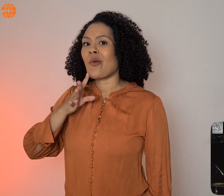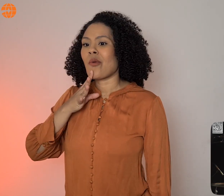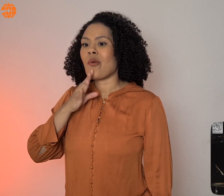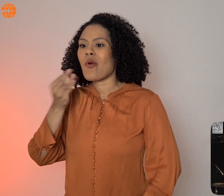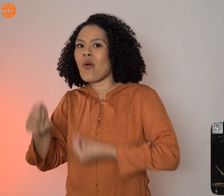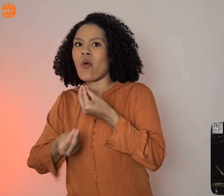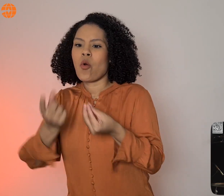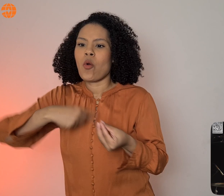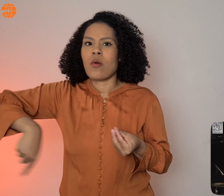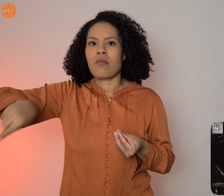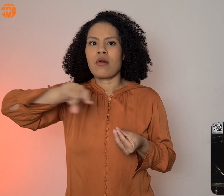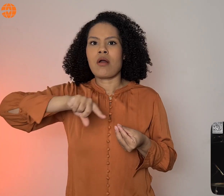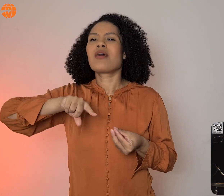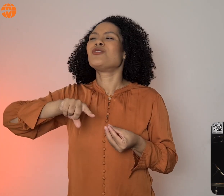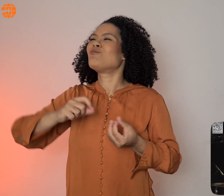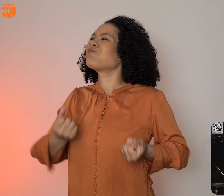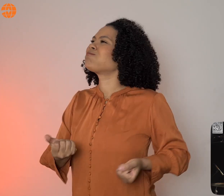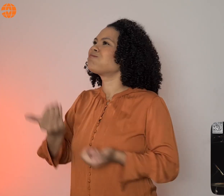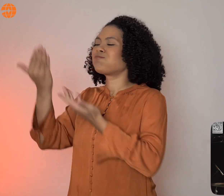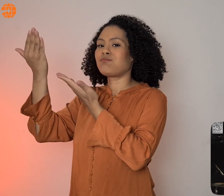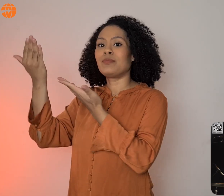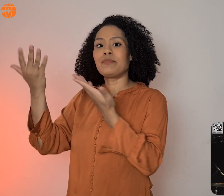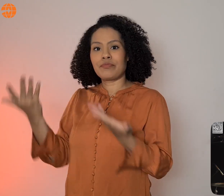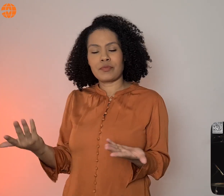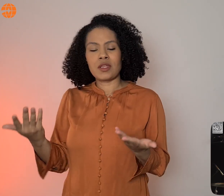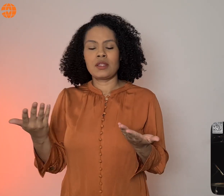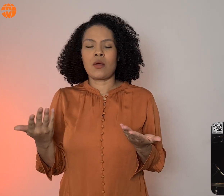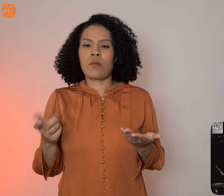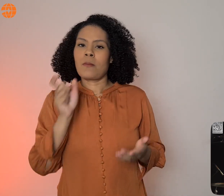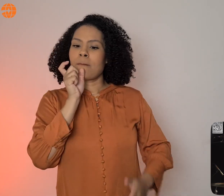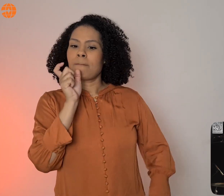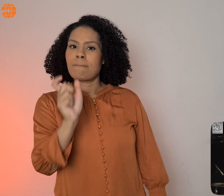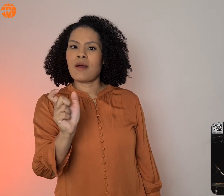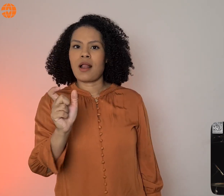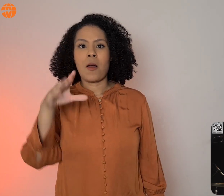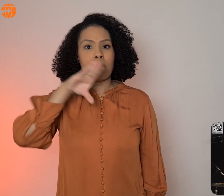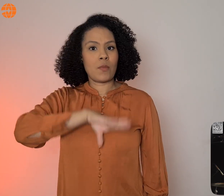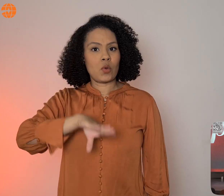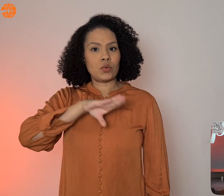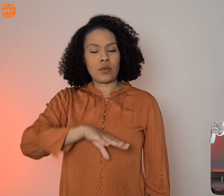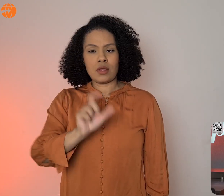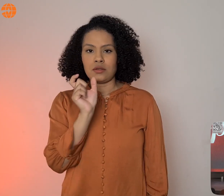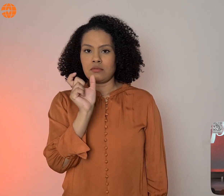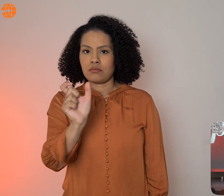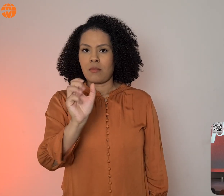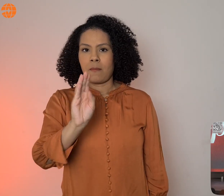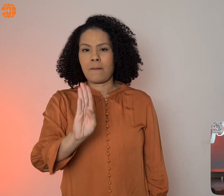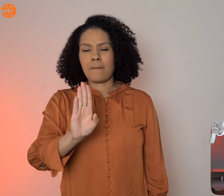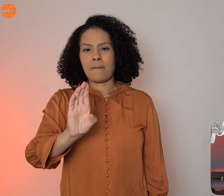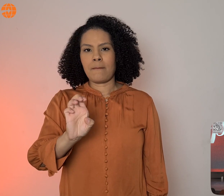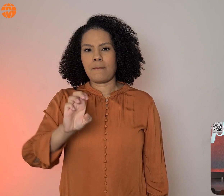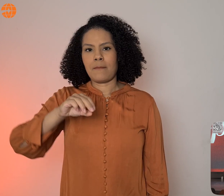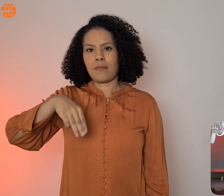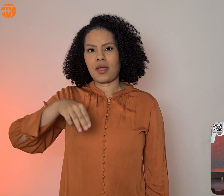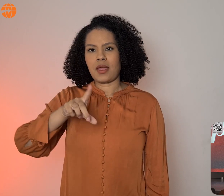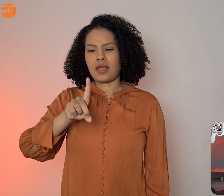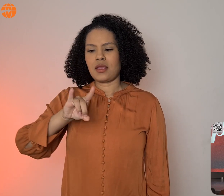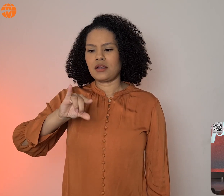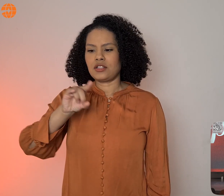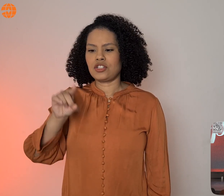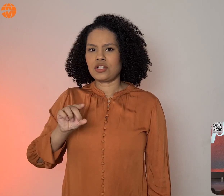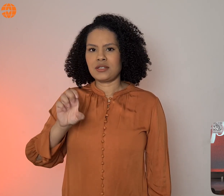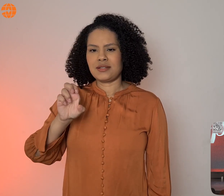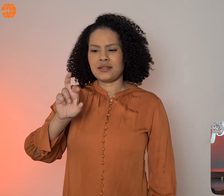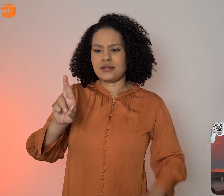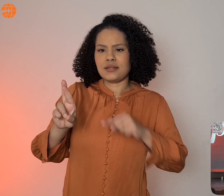conhecido. The Portuguese word bendizer. A palavra em português bendizer, It actually gets the